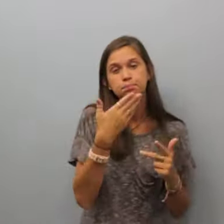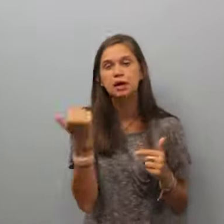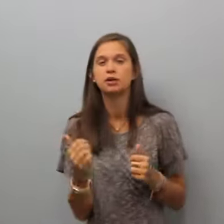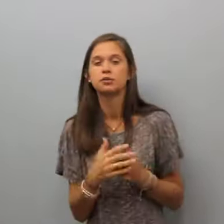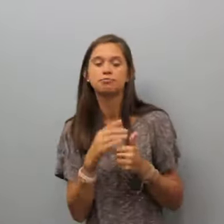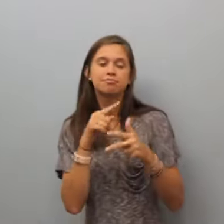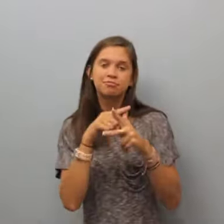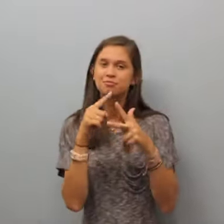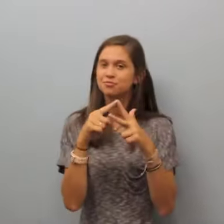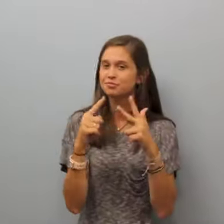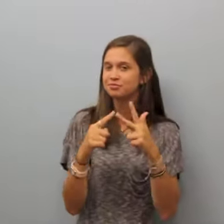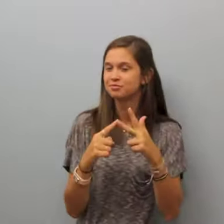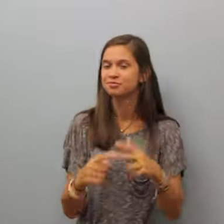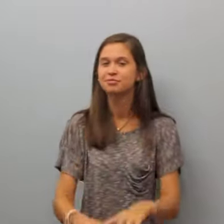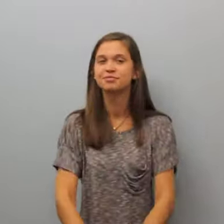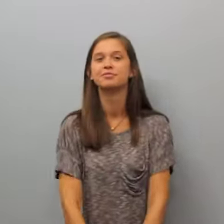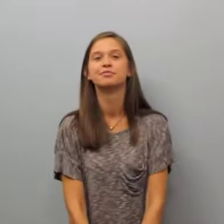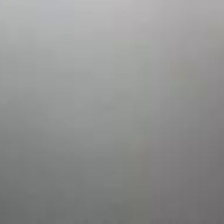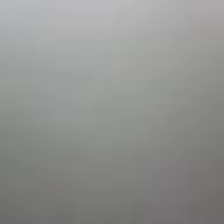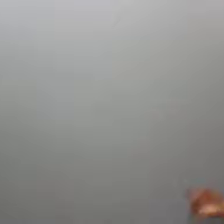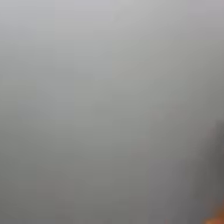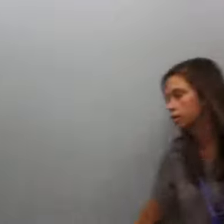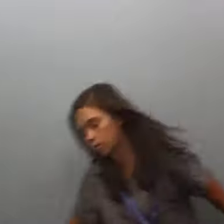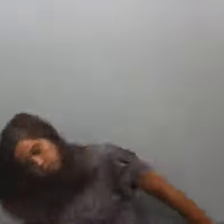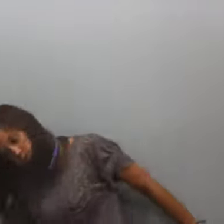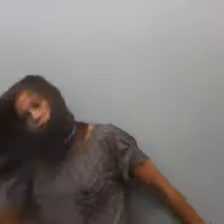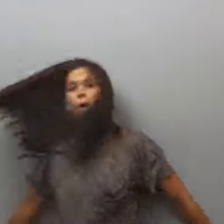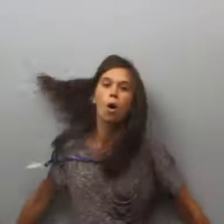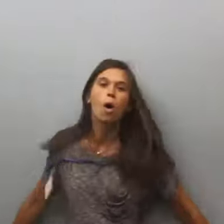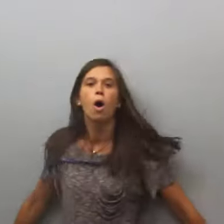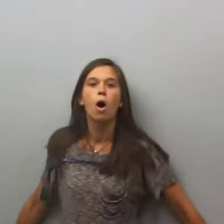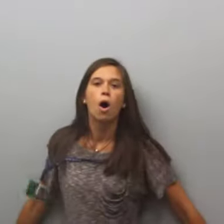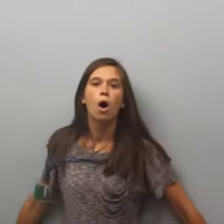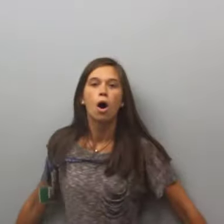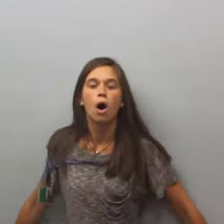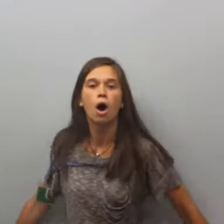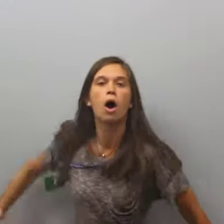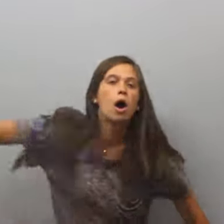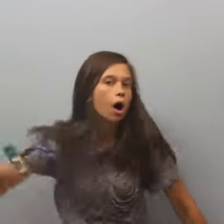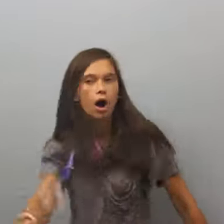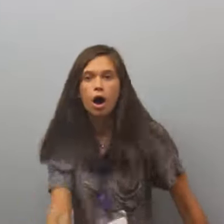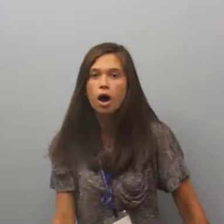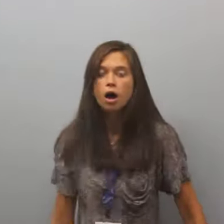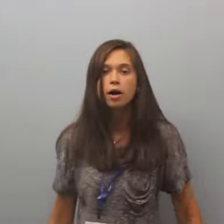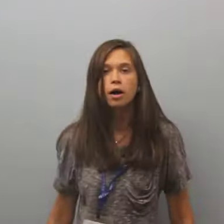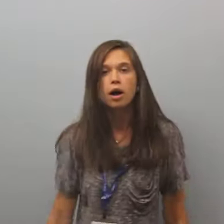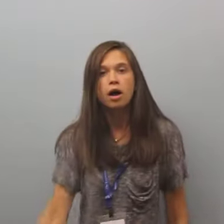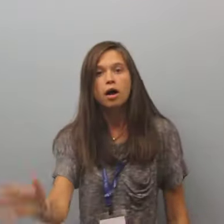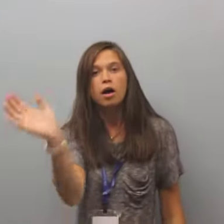Now, what would I bring to the island? My clothes, my iPhone, and my candle so I could see better. That's it.